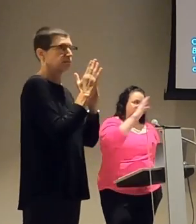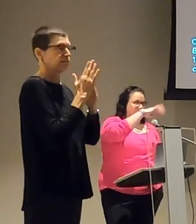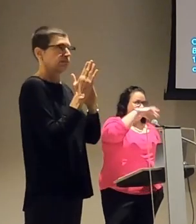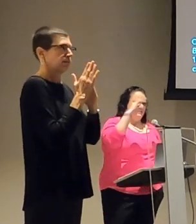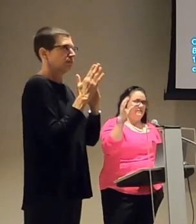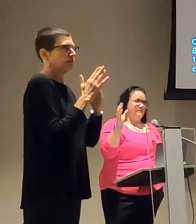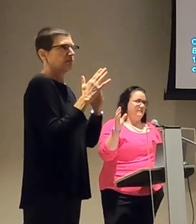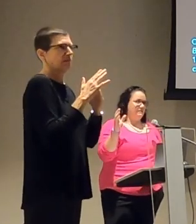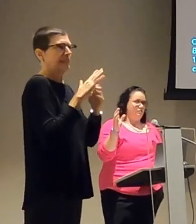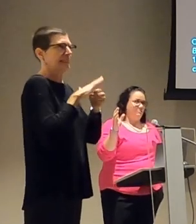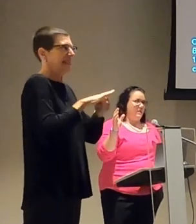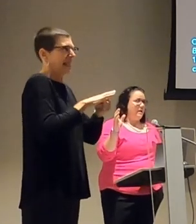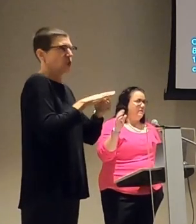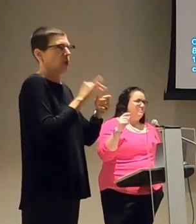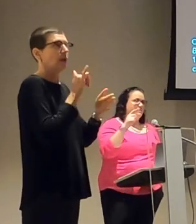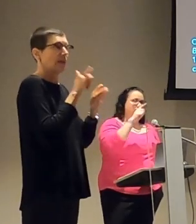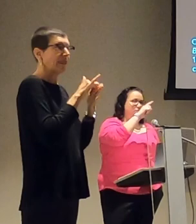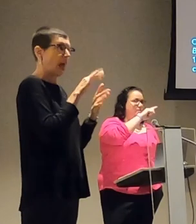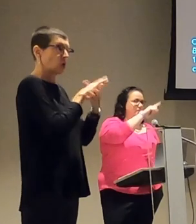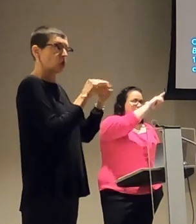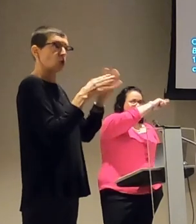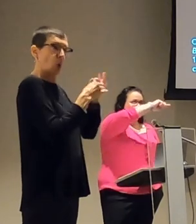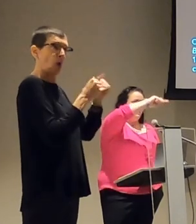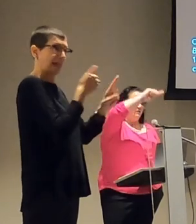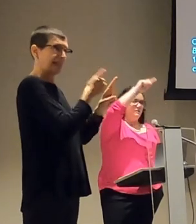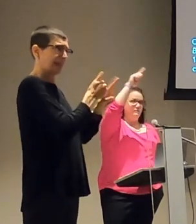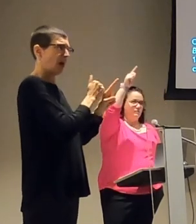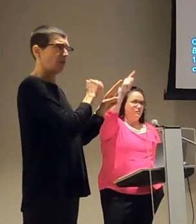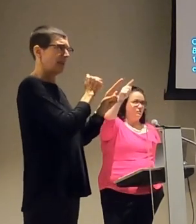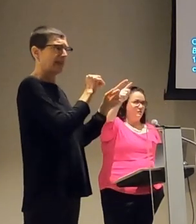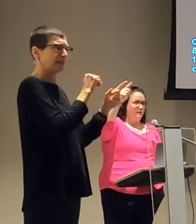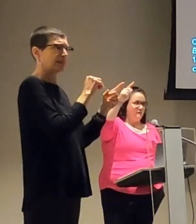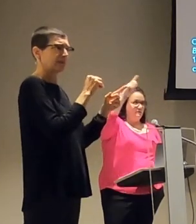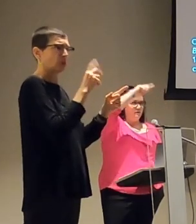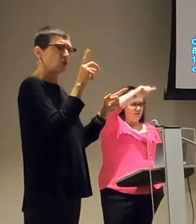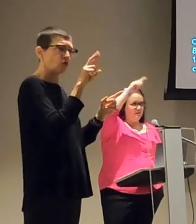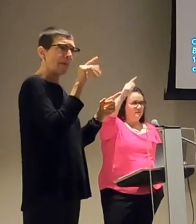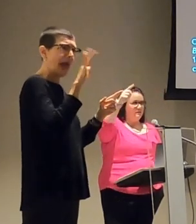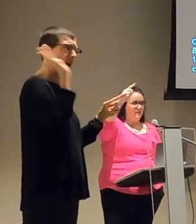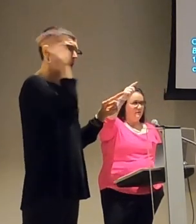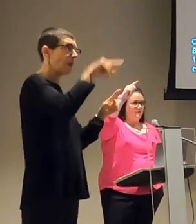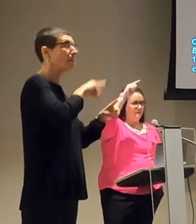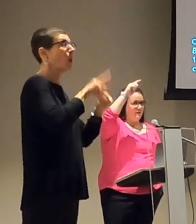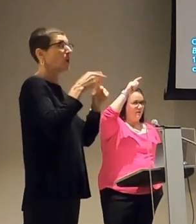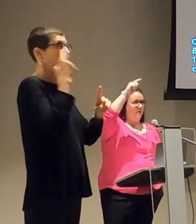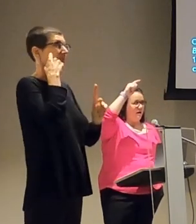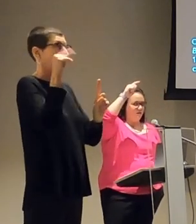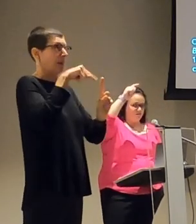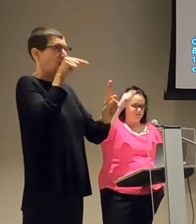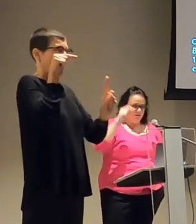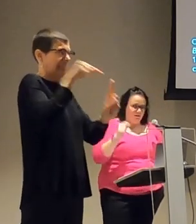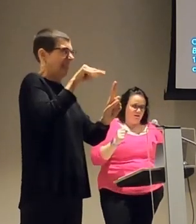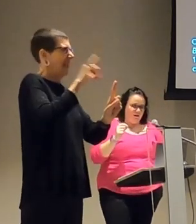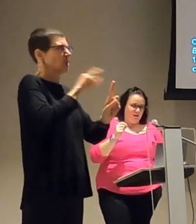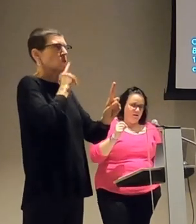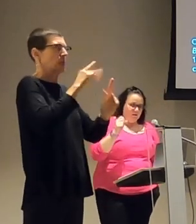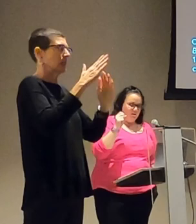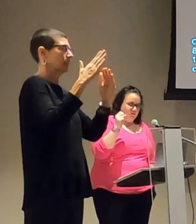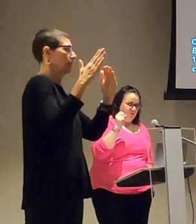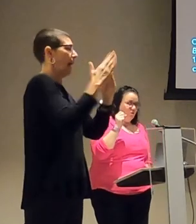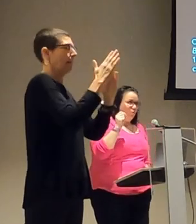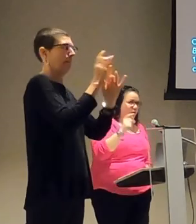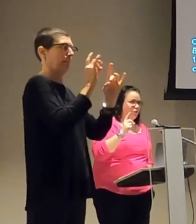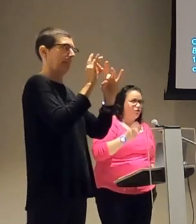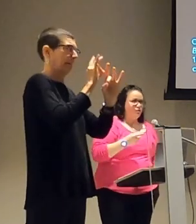whole story is dramatic, but when you think about the arc of the story, this is the apex.